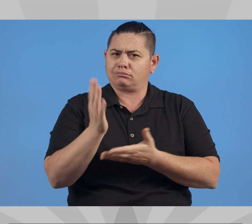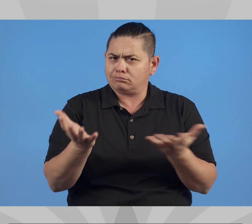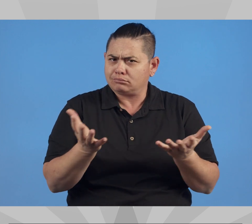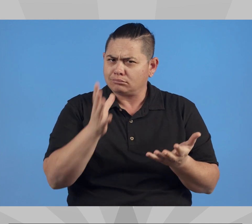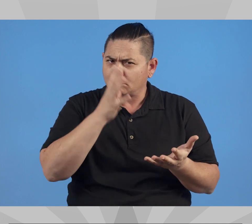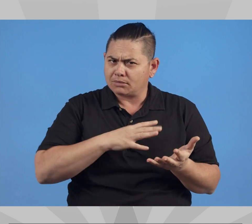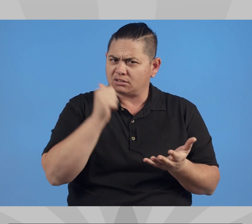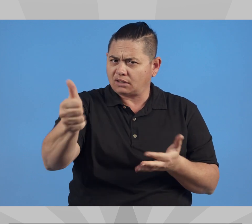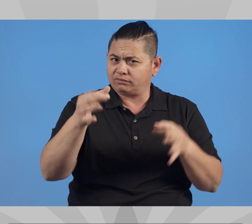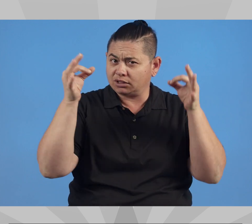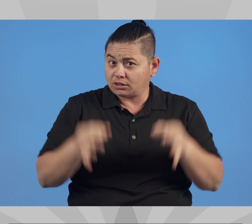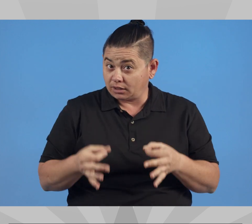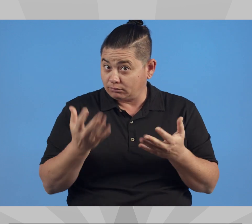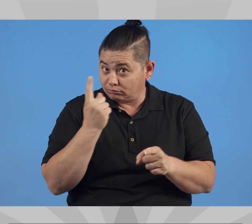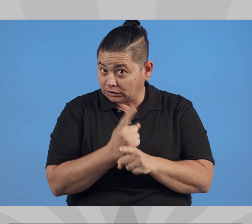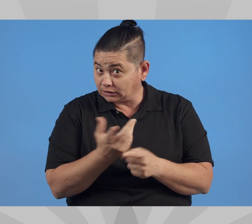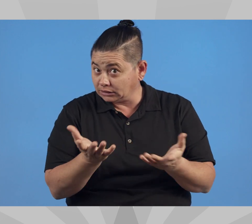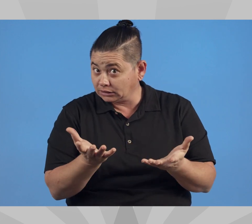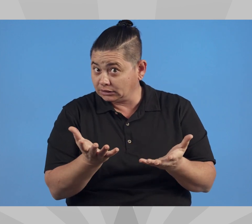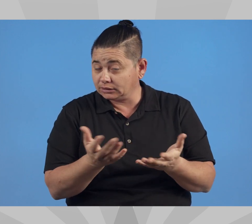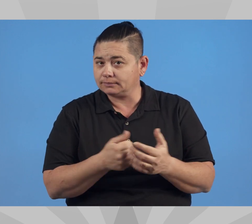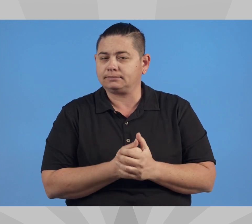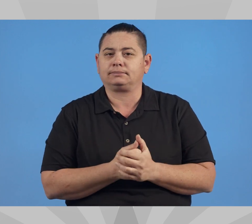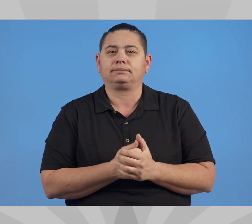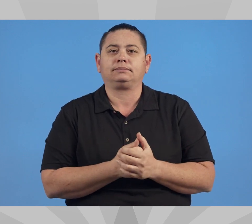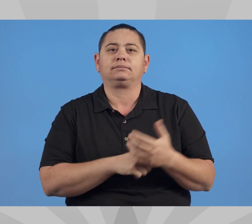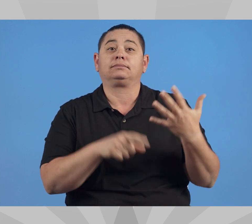Women's reproductive rights, pro-choice.